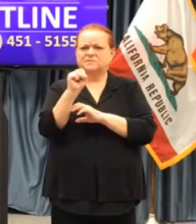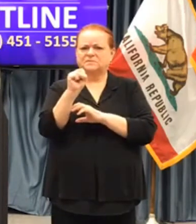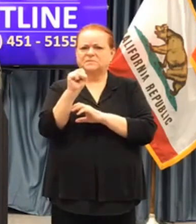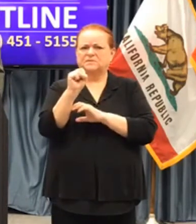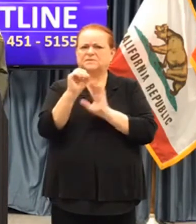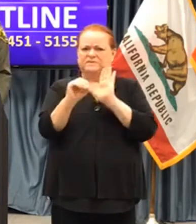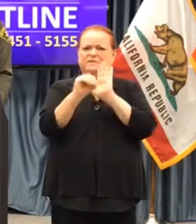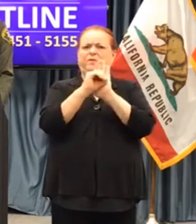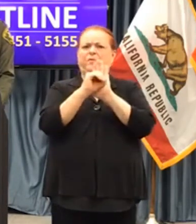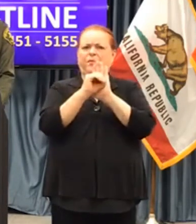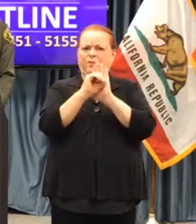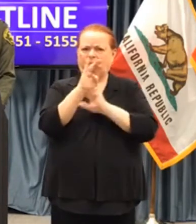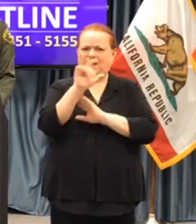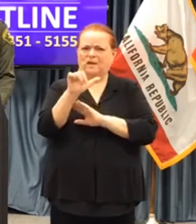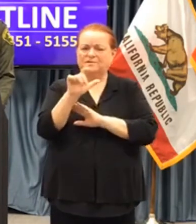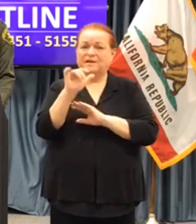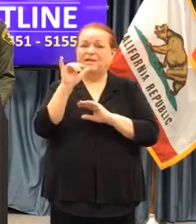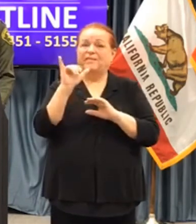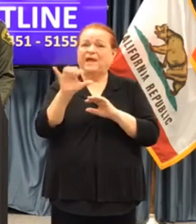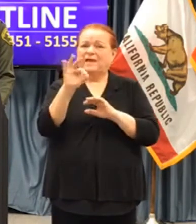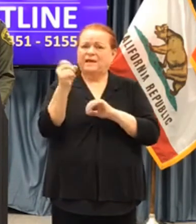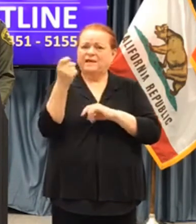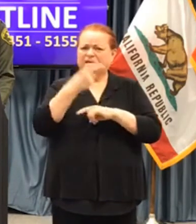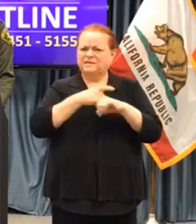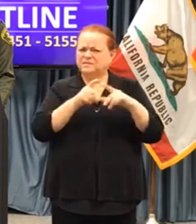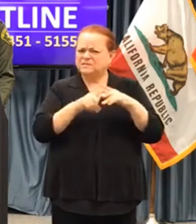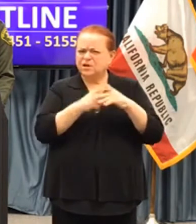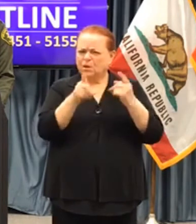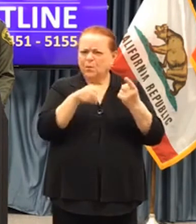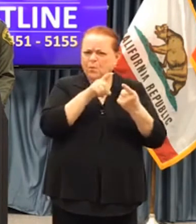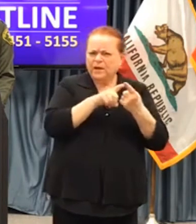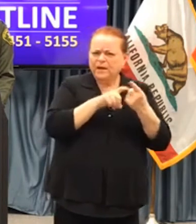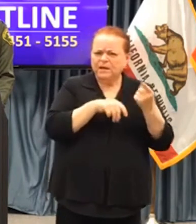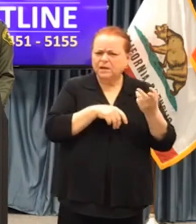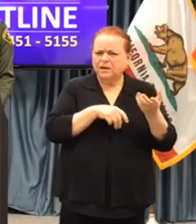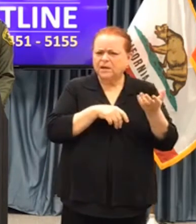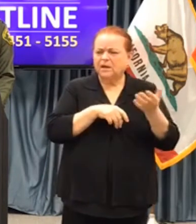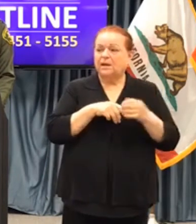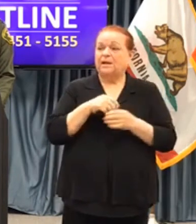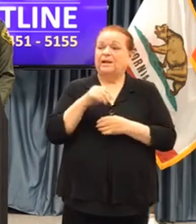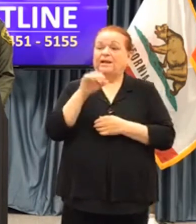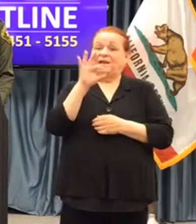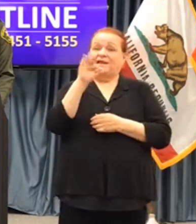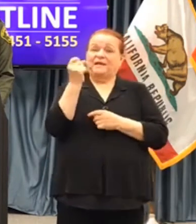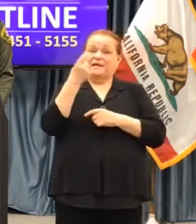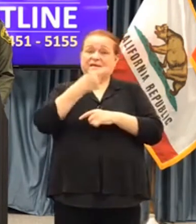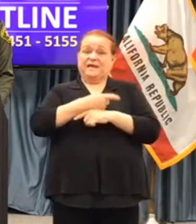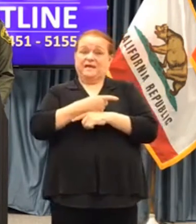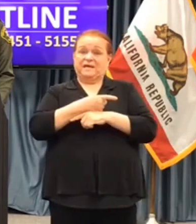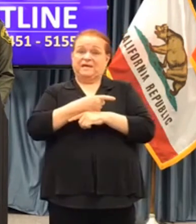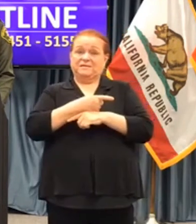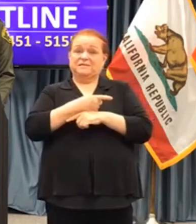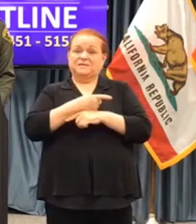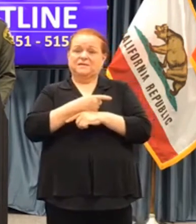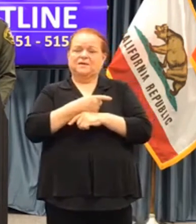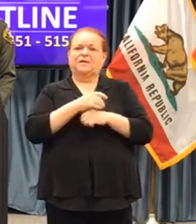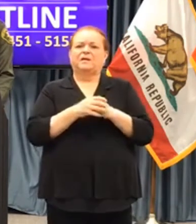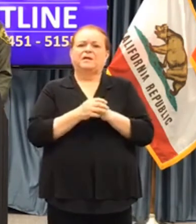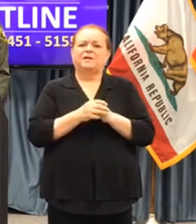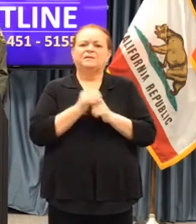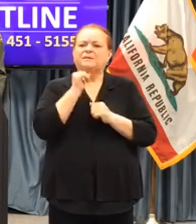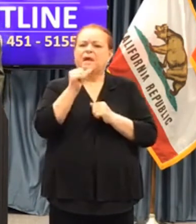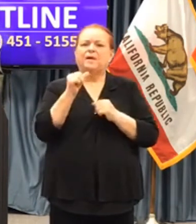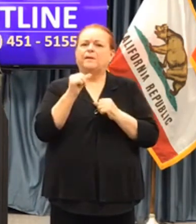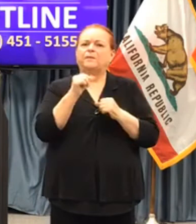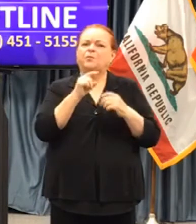practice. When would that 90 days start? The 90-day, hi Tony, the 90 days I referenced was not when it